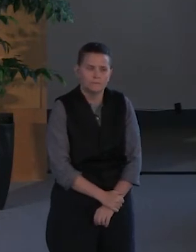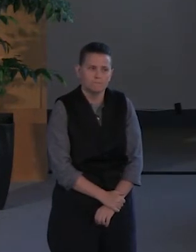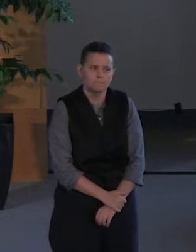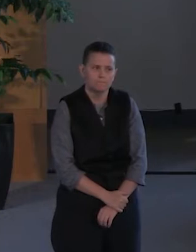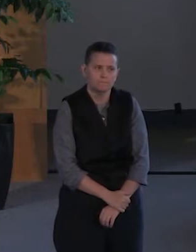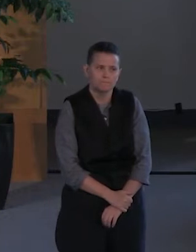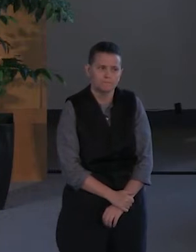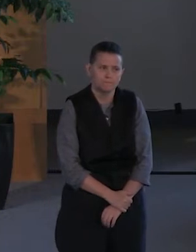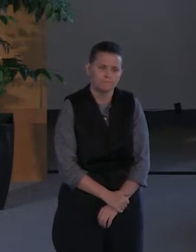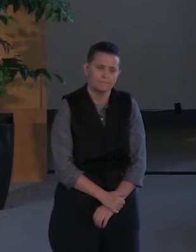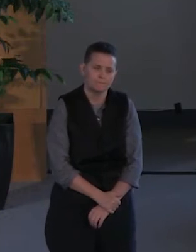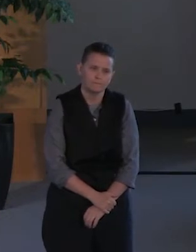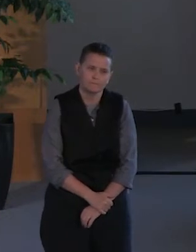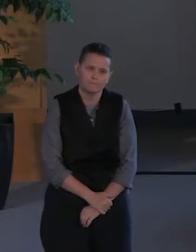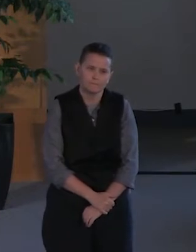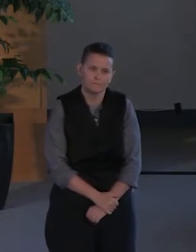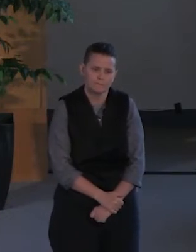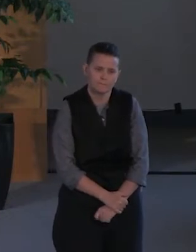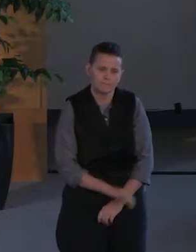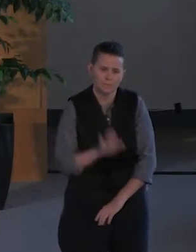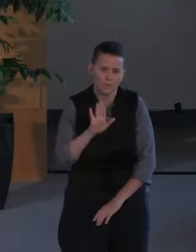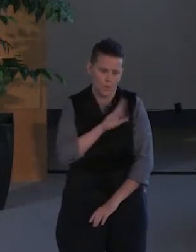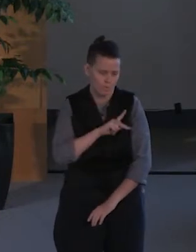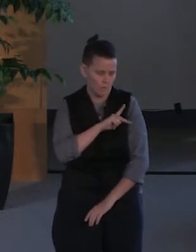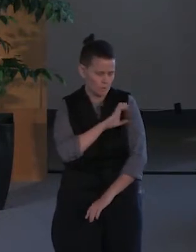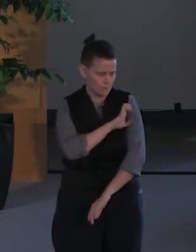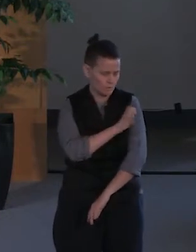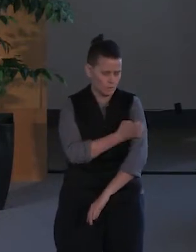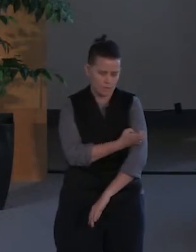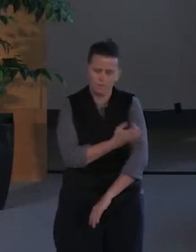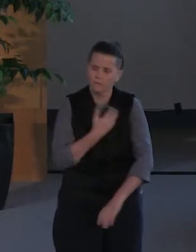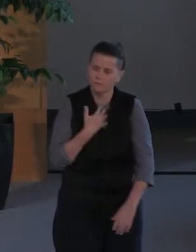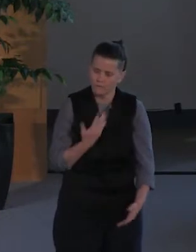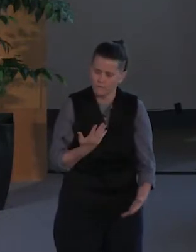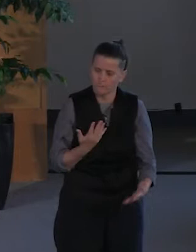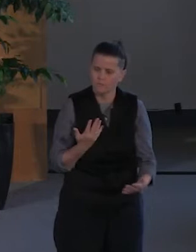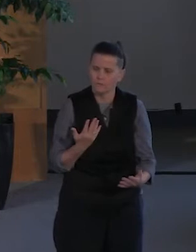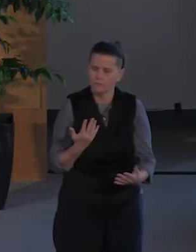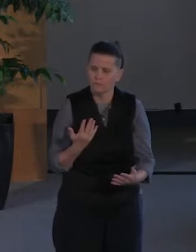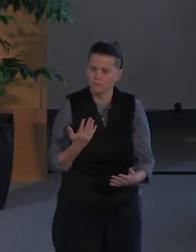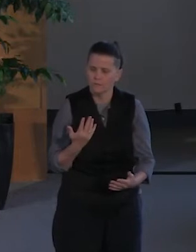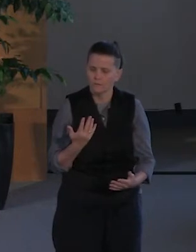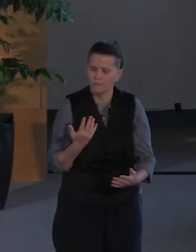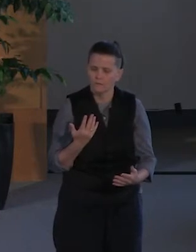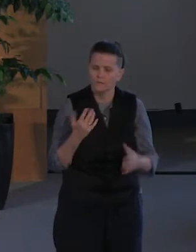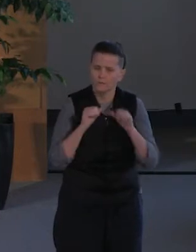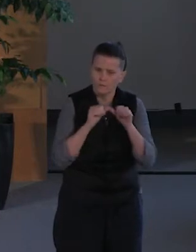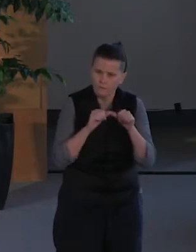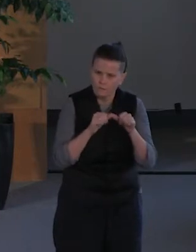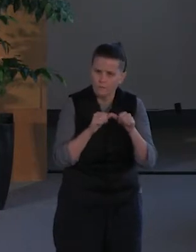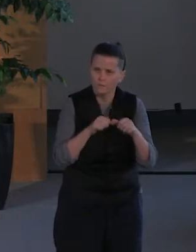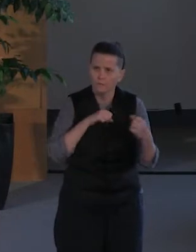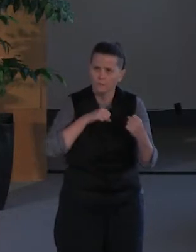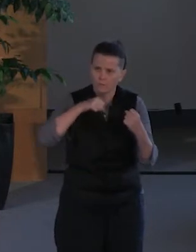And allow your own personal energy of the divine essence that you are to just pulsate within you, a